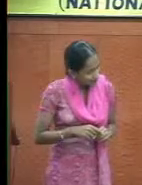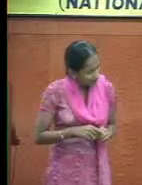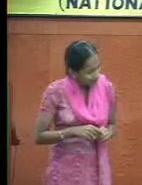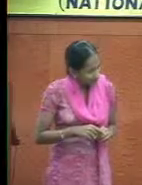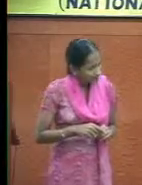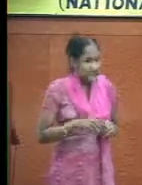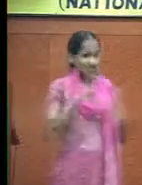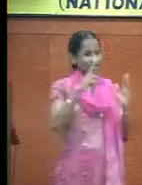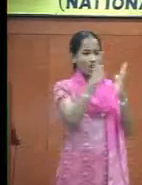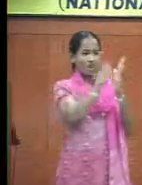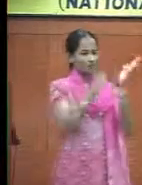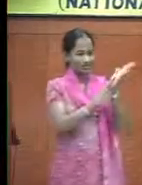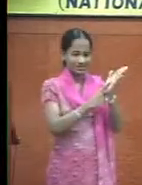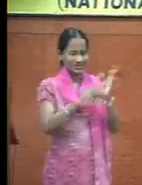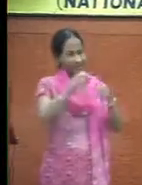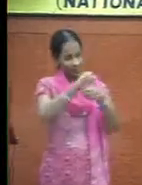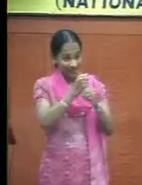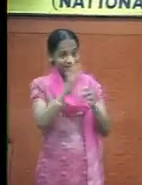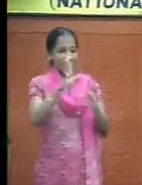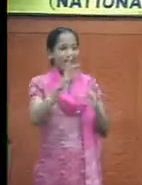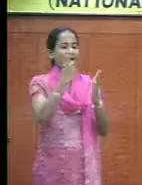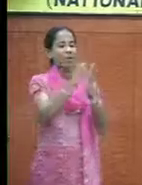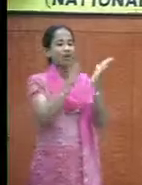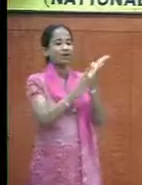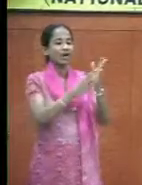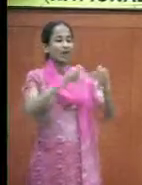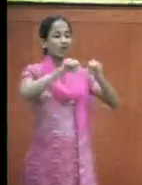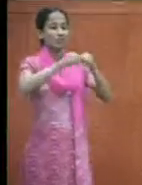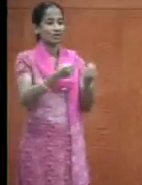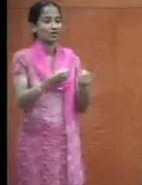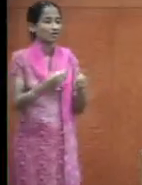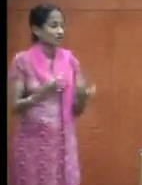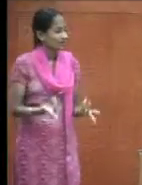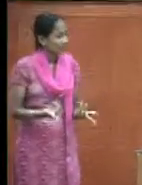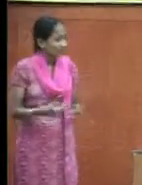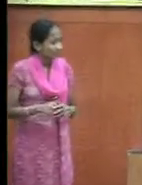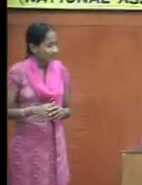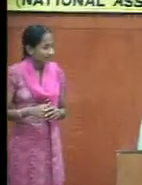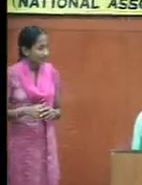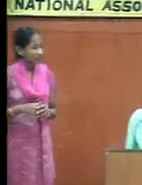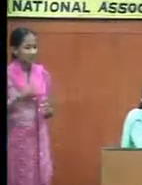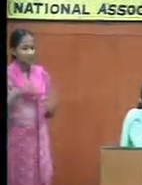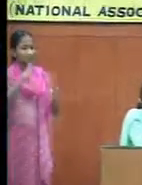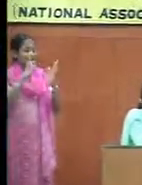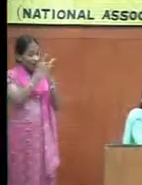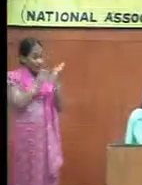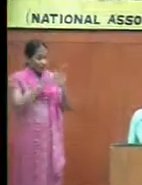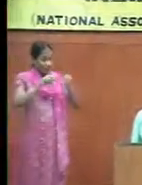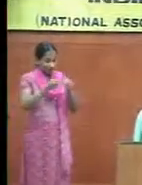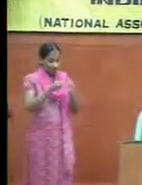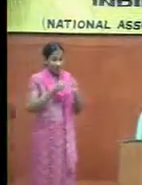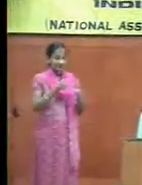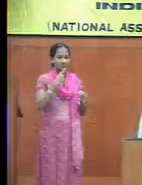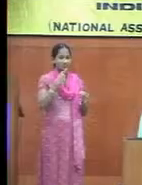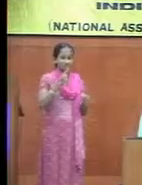laws are made and laws are broken, and when laws are broken, then we have to do something to take the